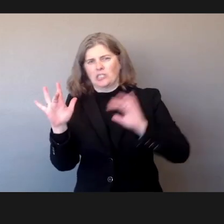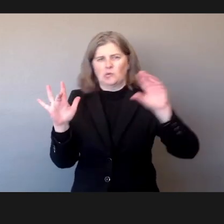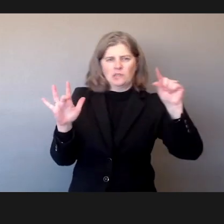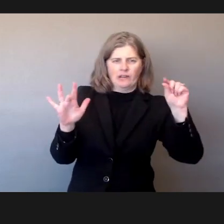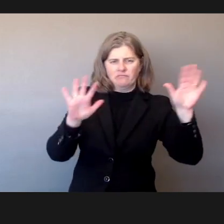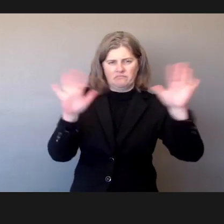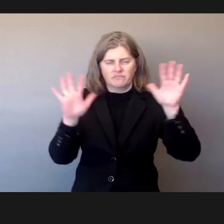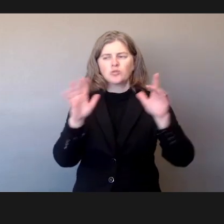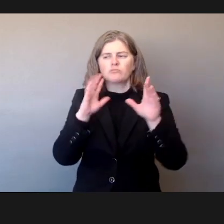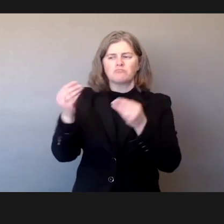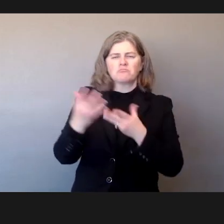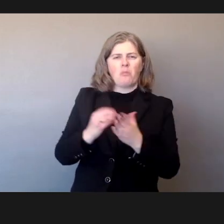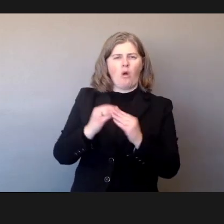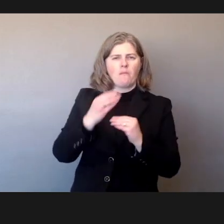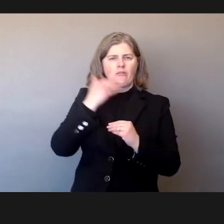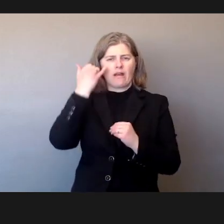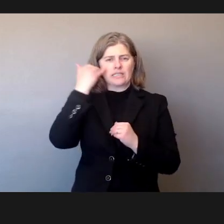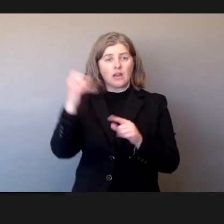better idea. But again,